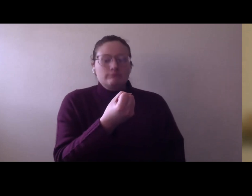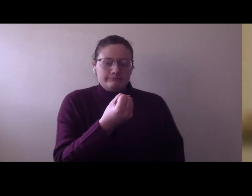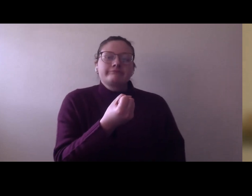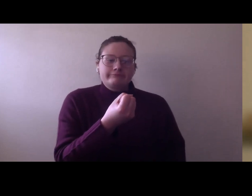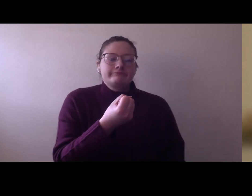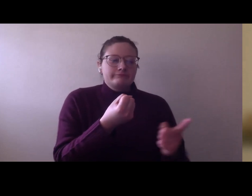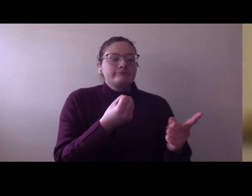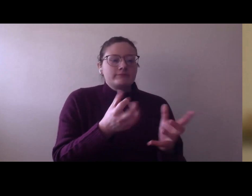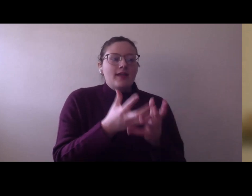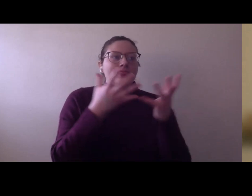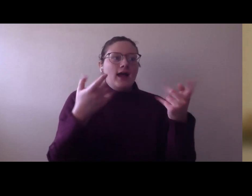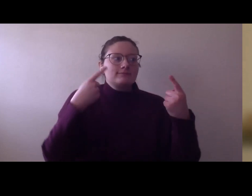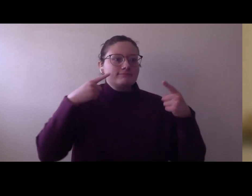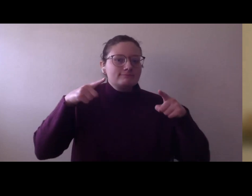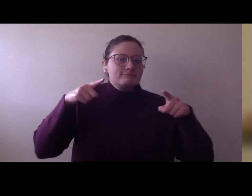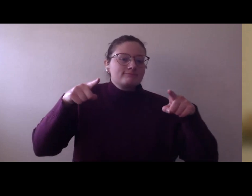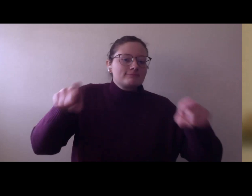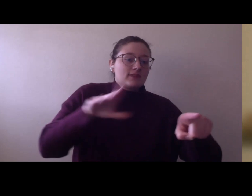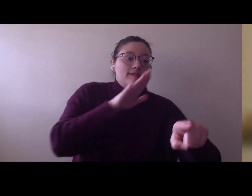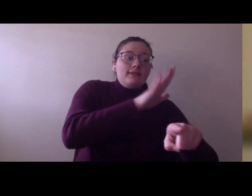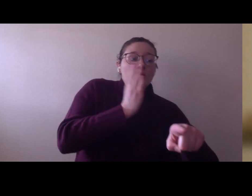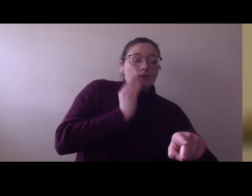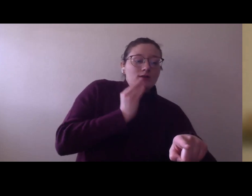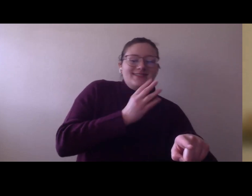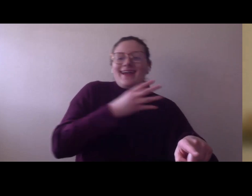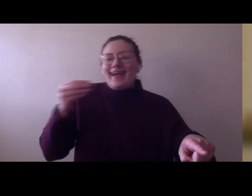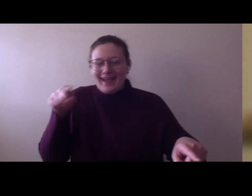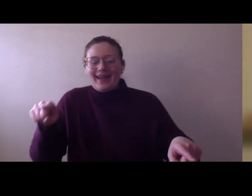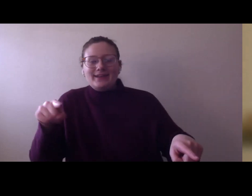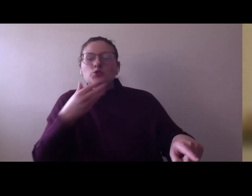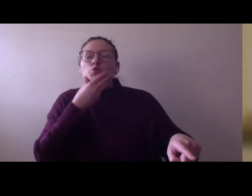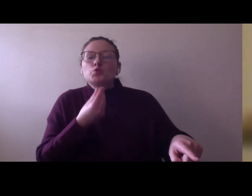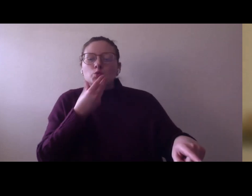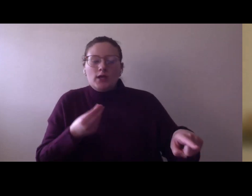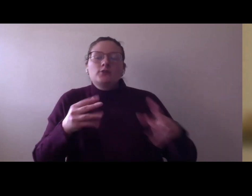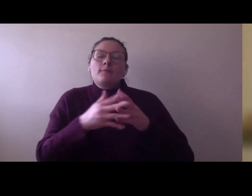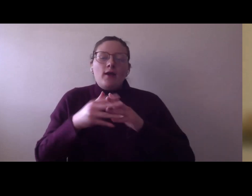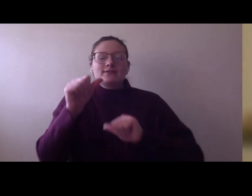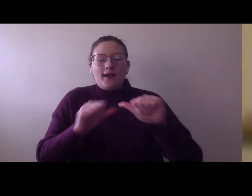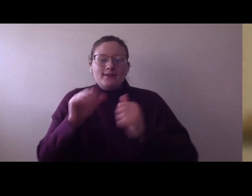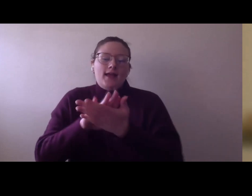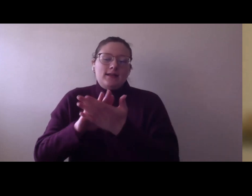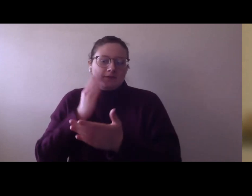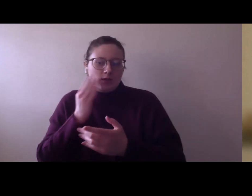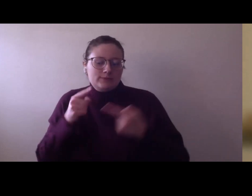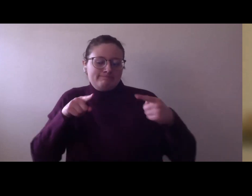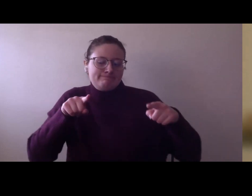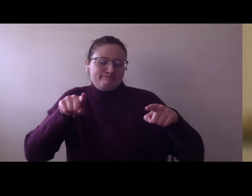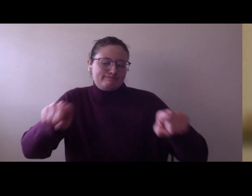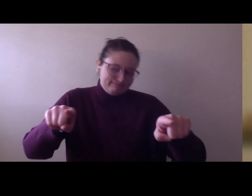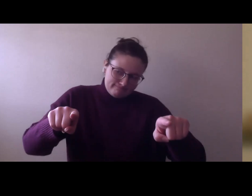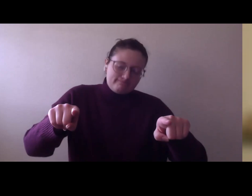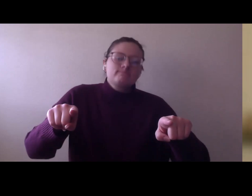a parallel between their experience and Jewish American scientists and academics. So in the early days,